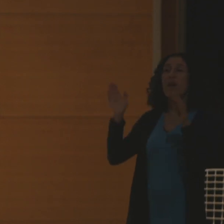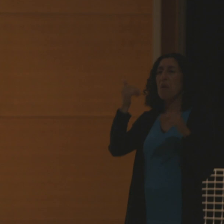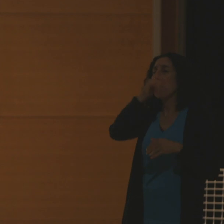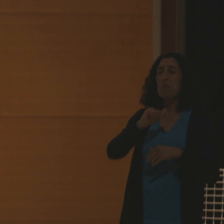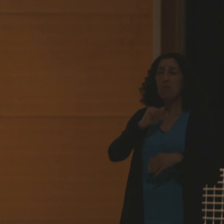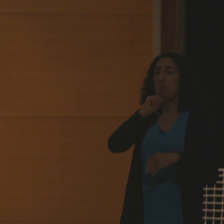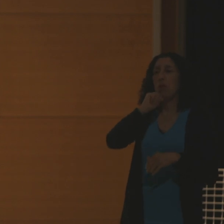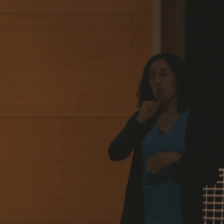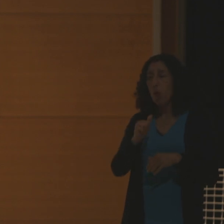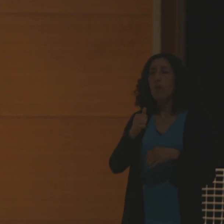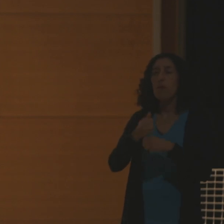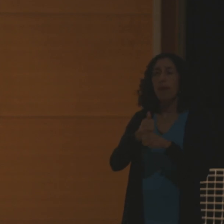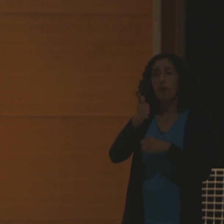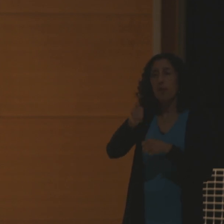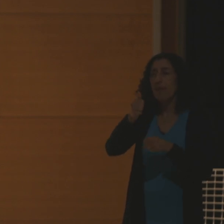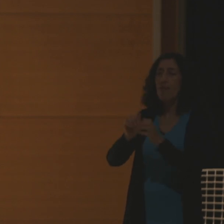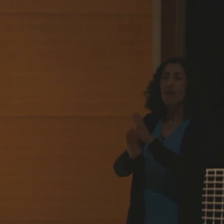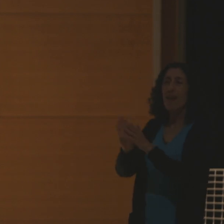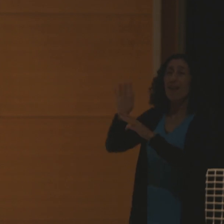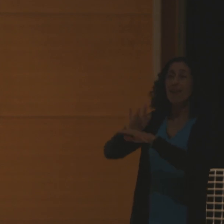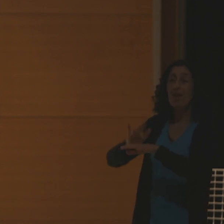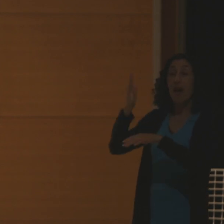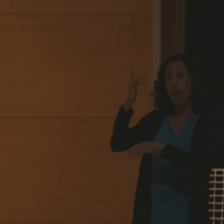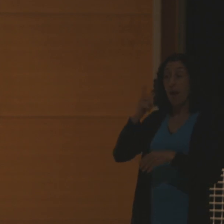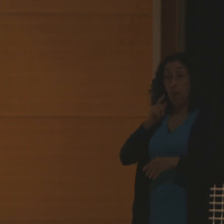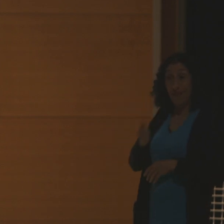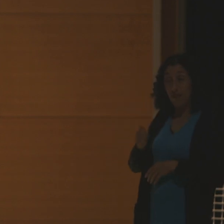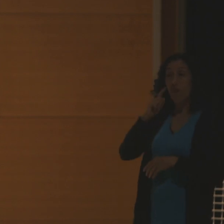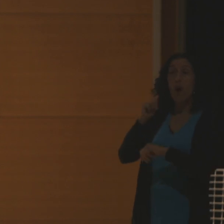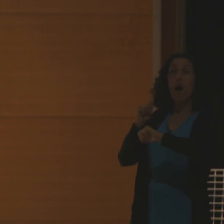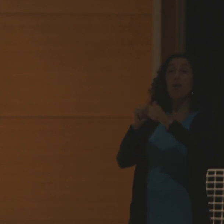the wonder of your creation in order to muster the courage to believe,